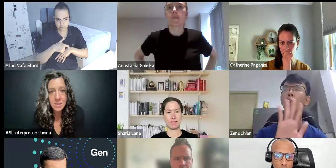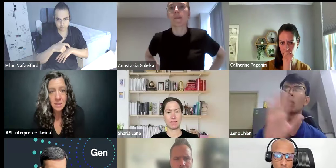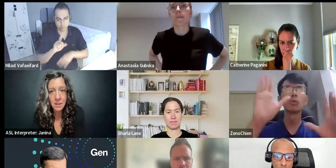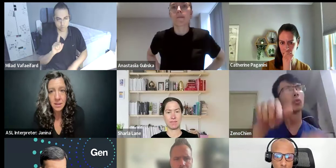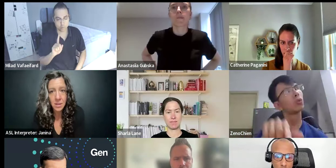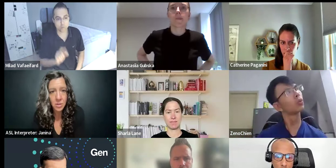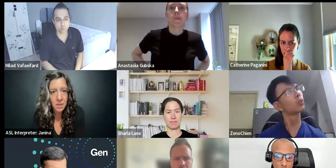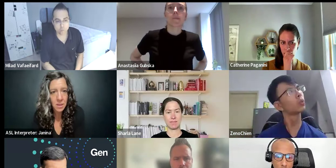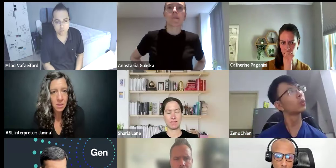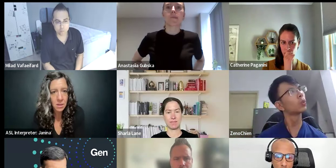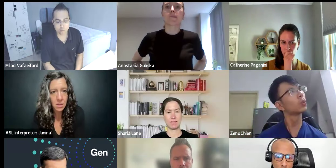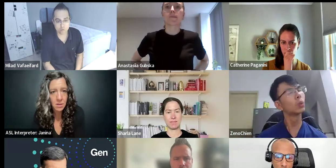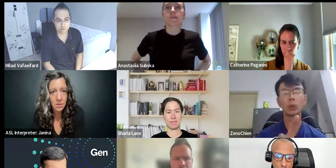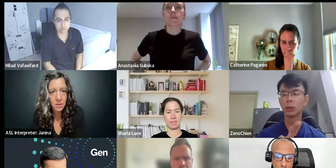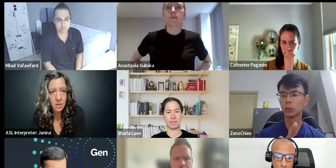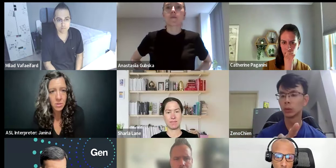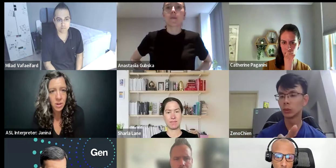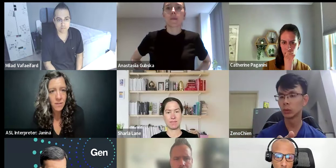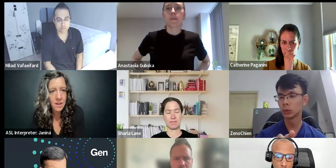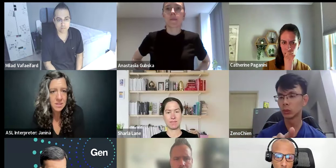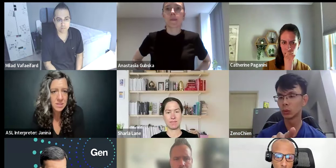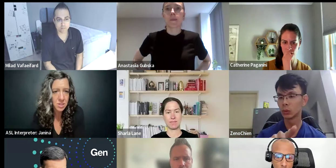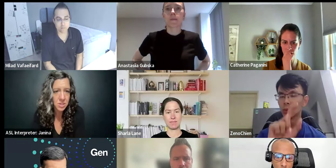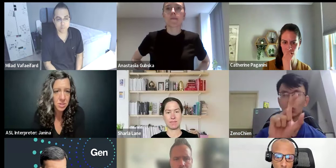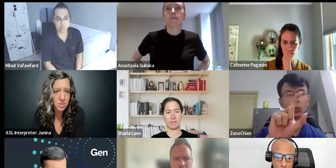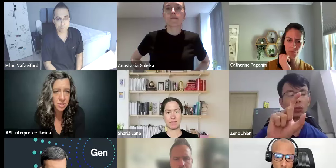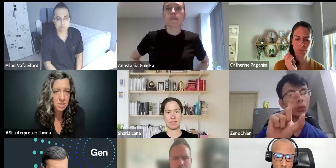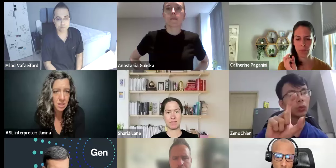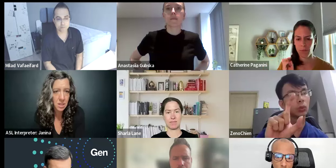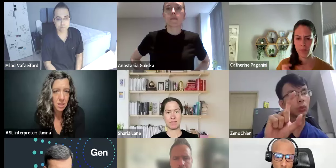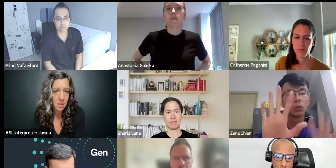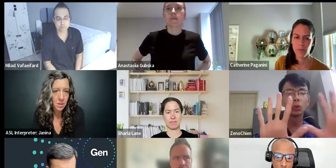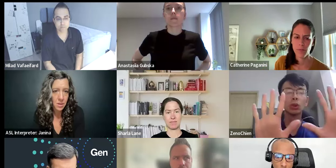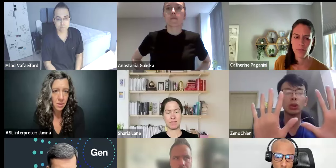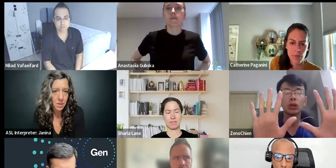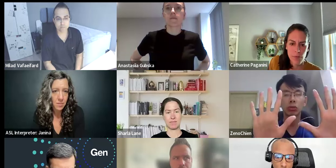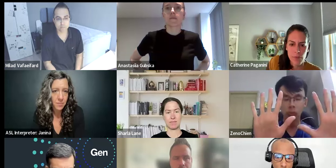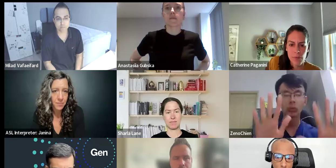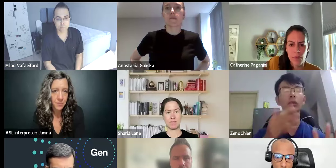And Malad saying, you mean, could you clarify? And Zeno Chin saying,